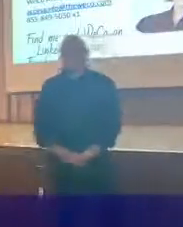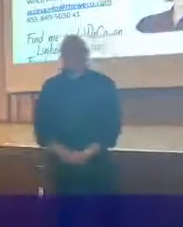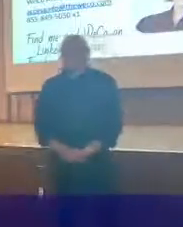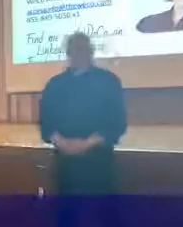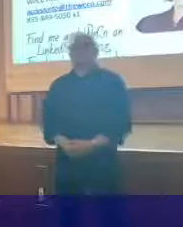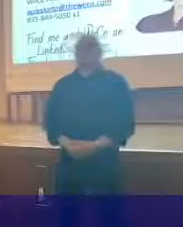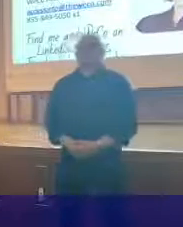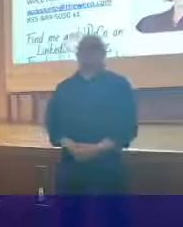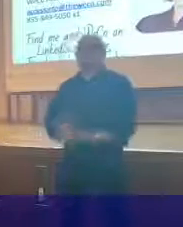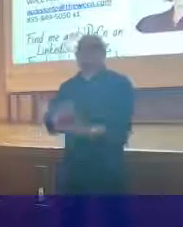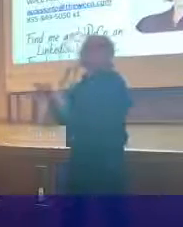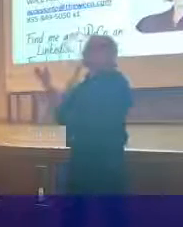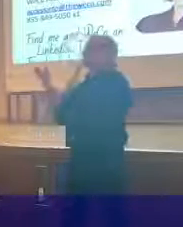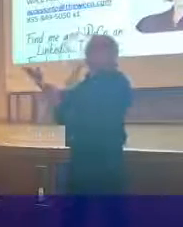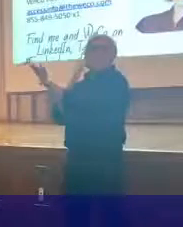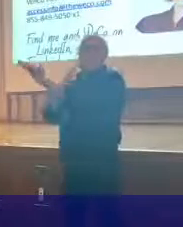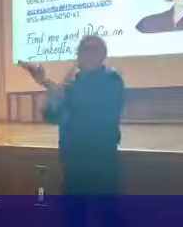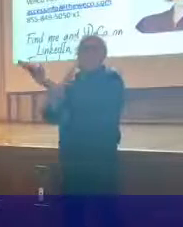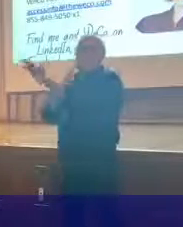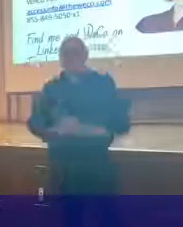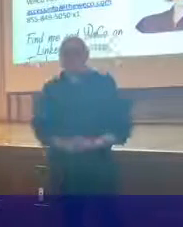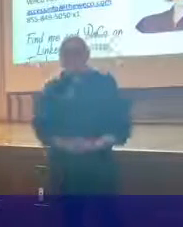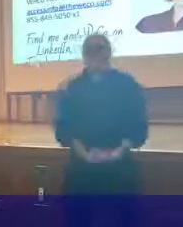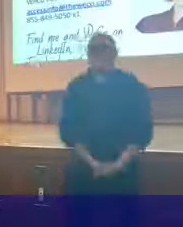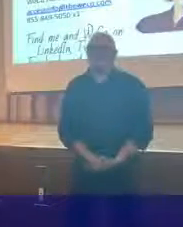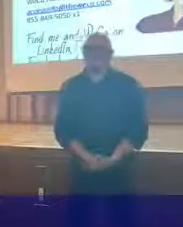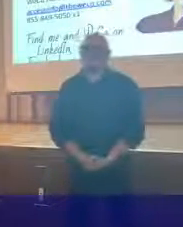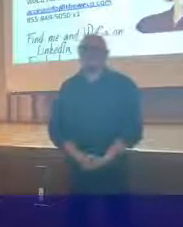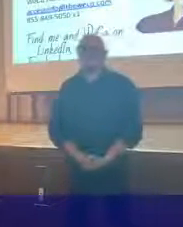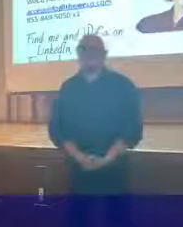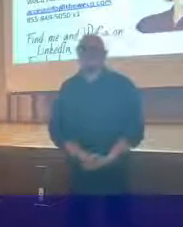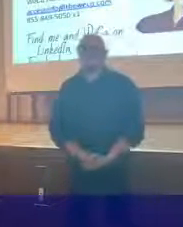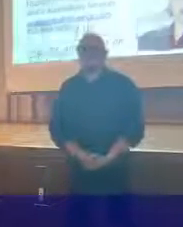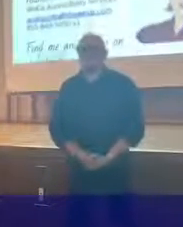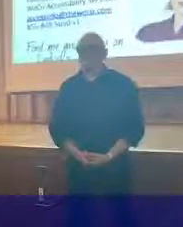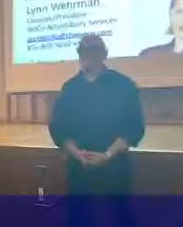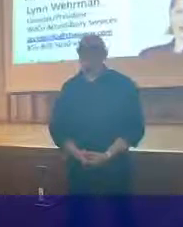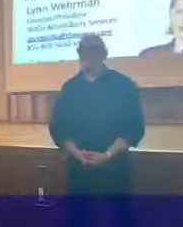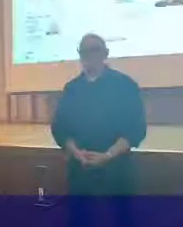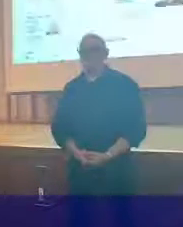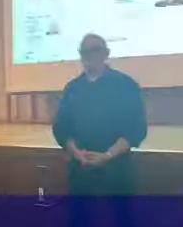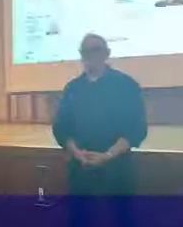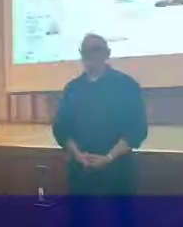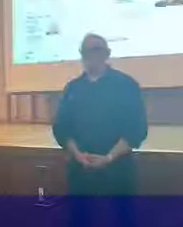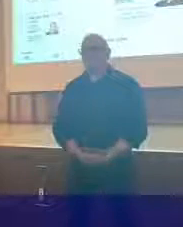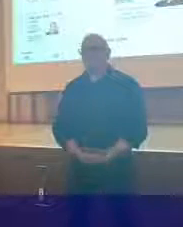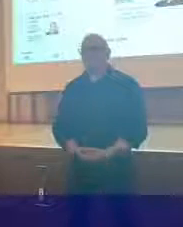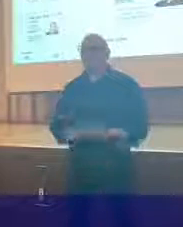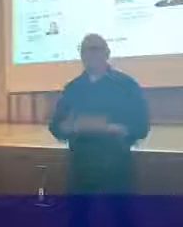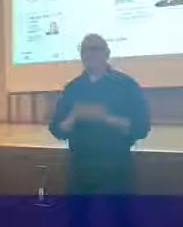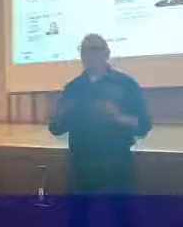Thank you so much, Lynn. Let's see if I can walk, talk, and shoot gum at the same time.